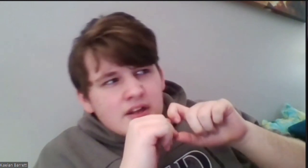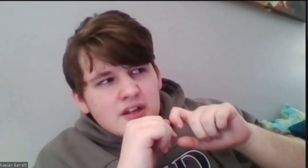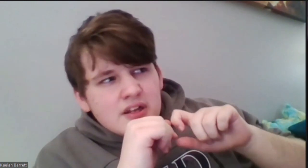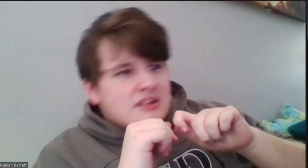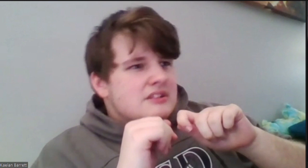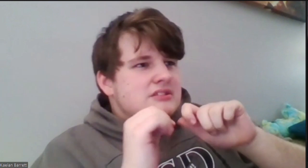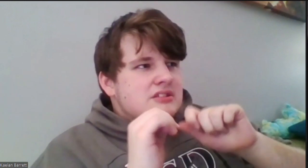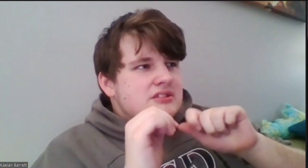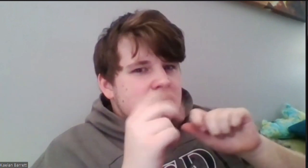He peers out.